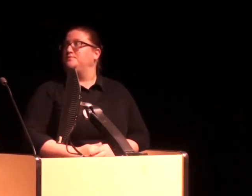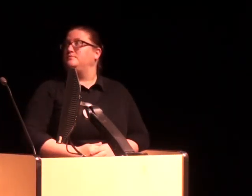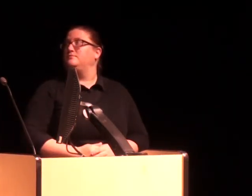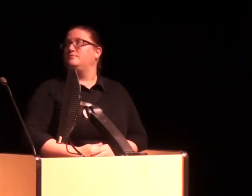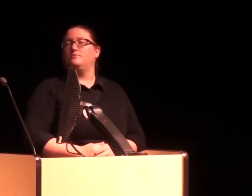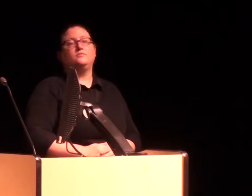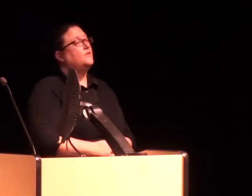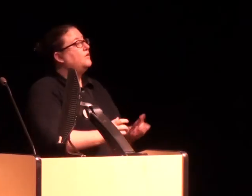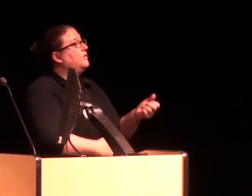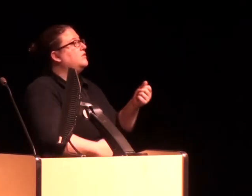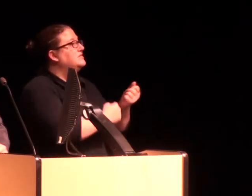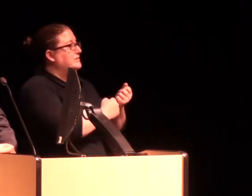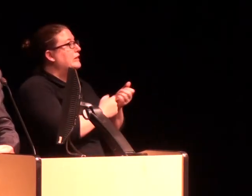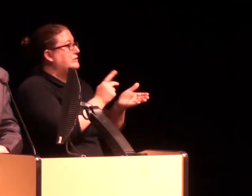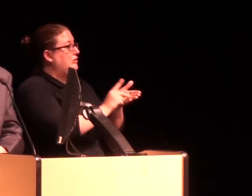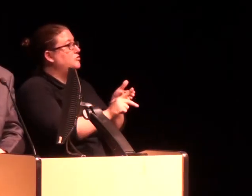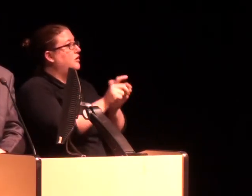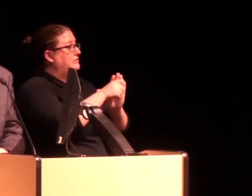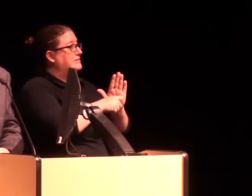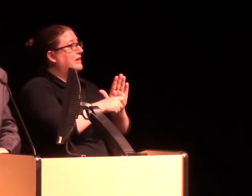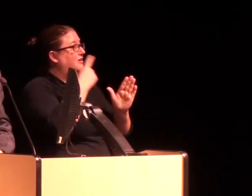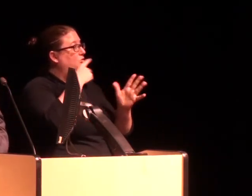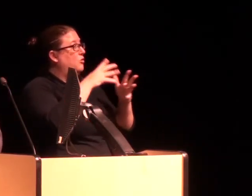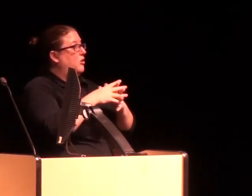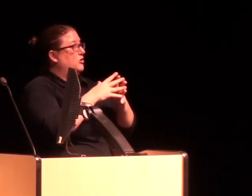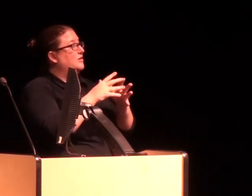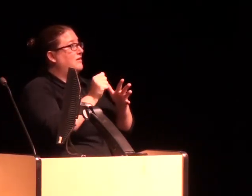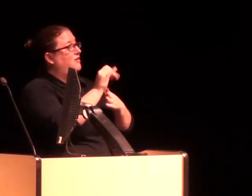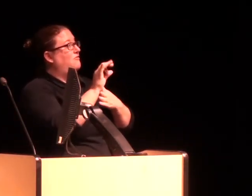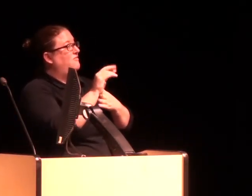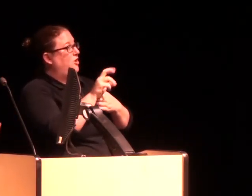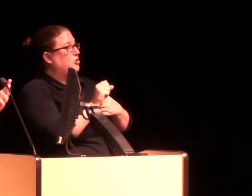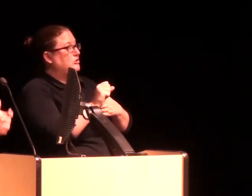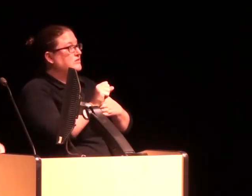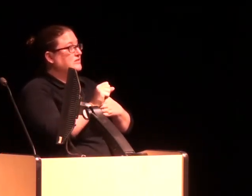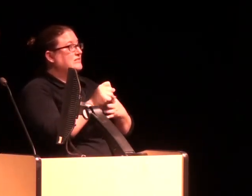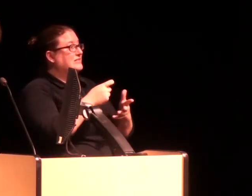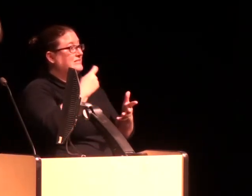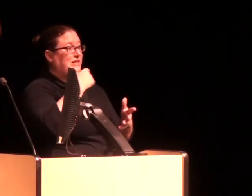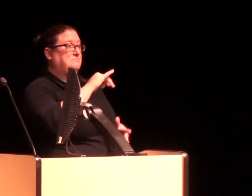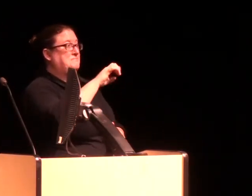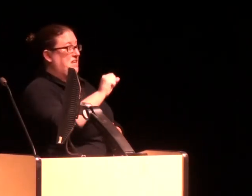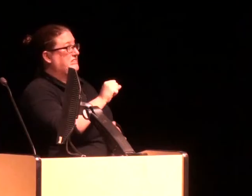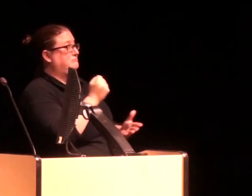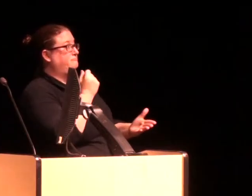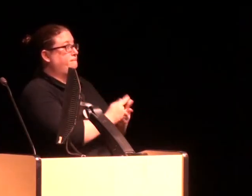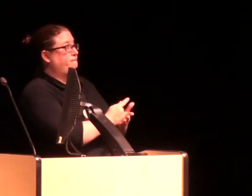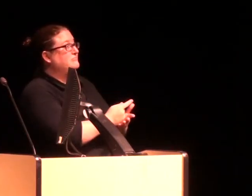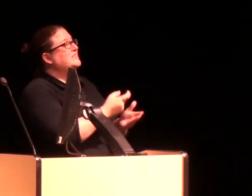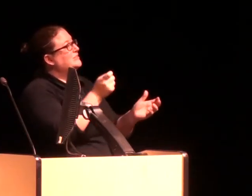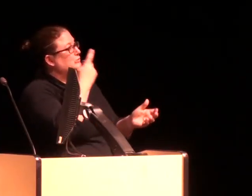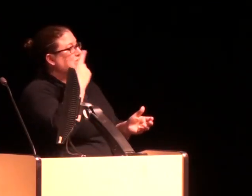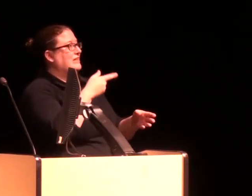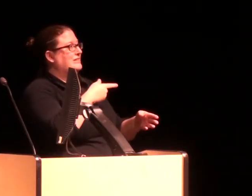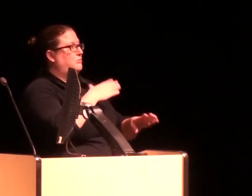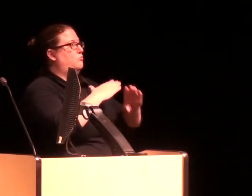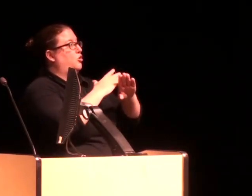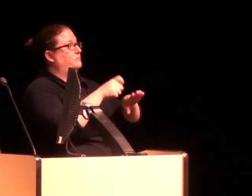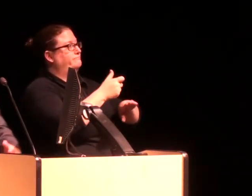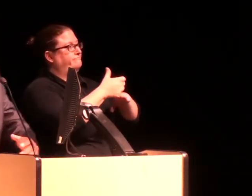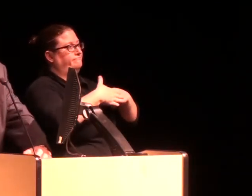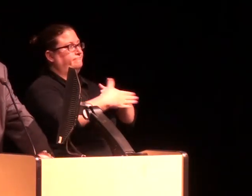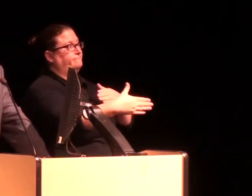of State for Inter-American Affairs put a yes in that document. So he approved that, and you see the embargo